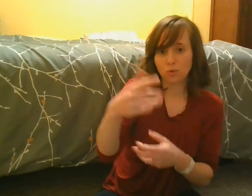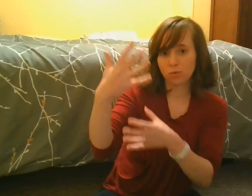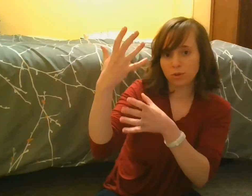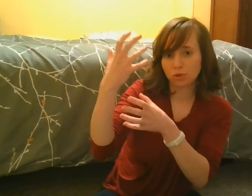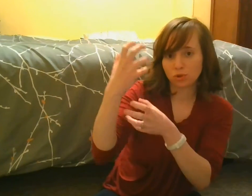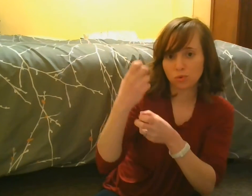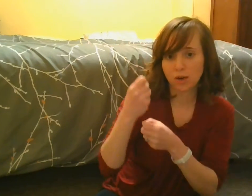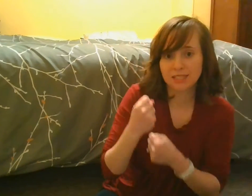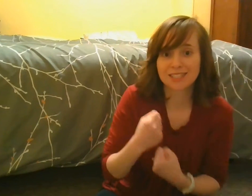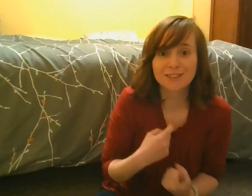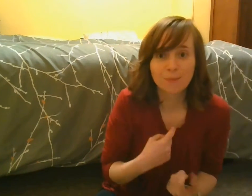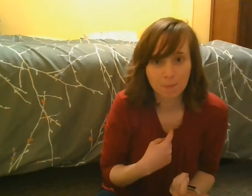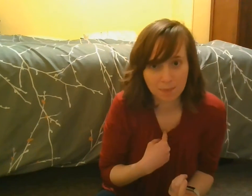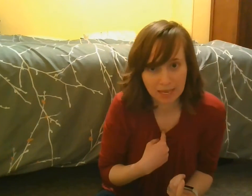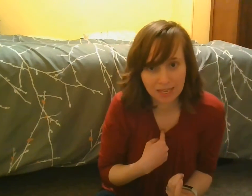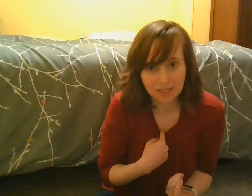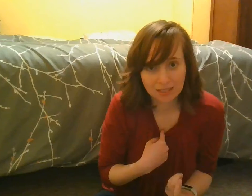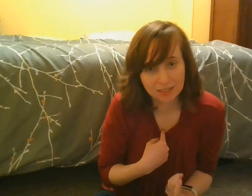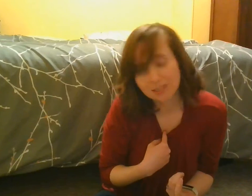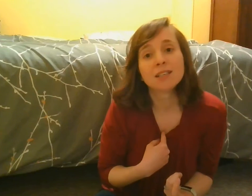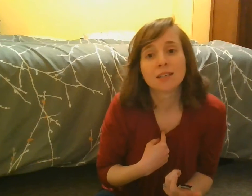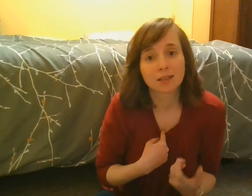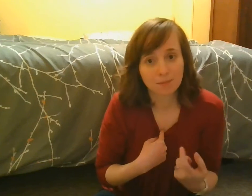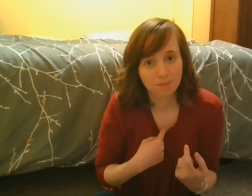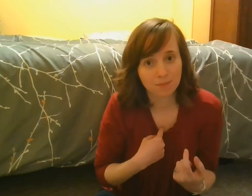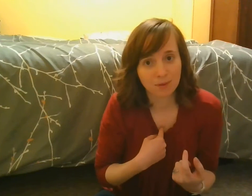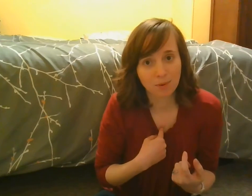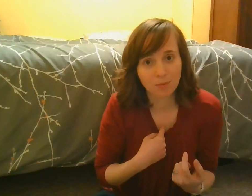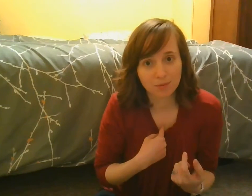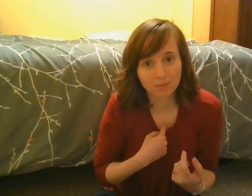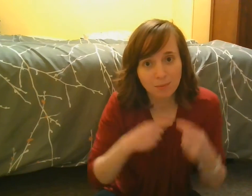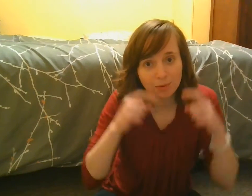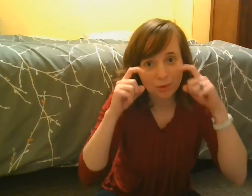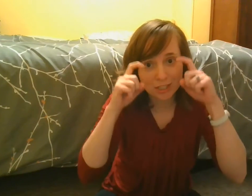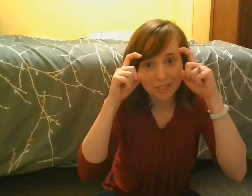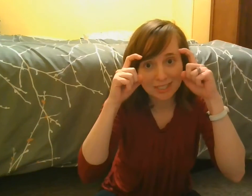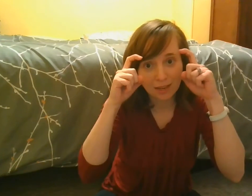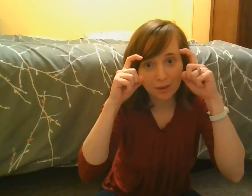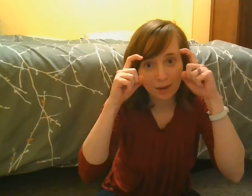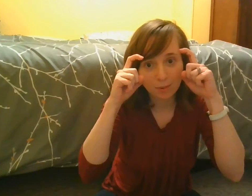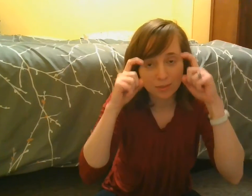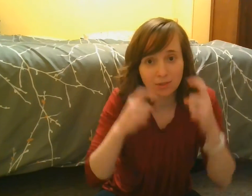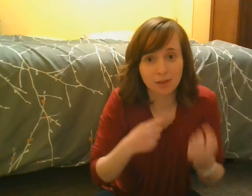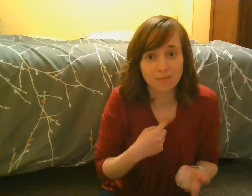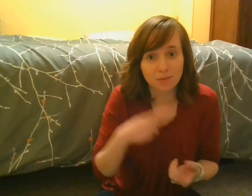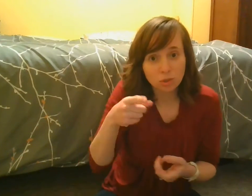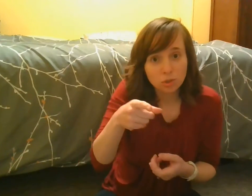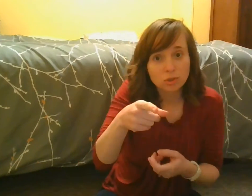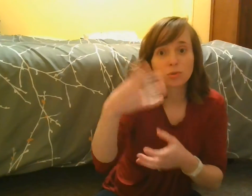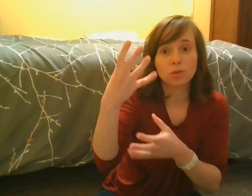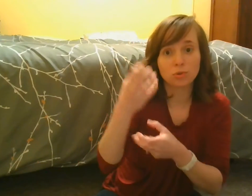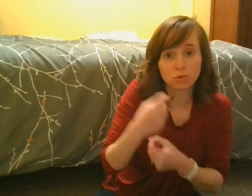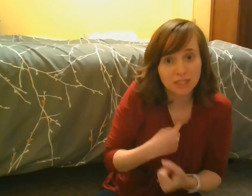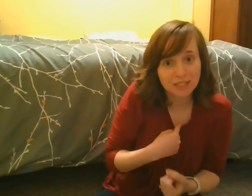You trust me. And remember, question is, eyebrows are up. So you trust